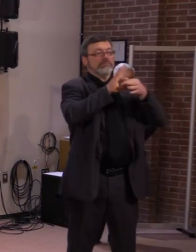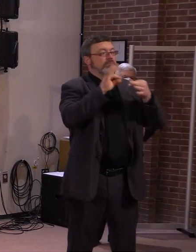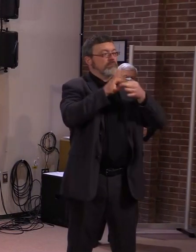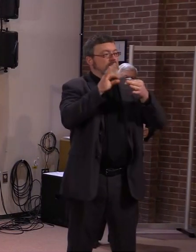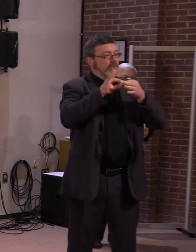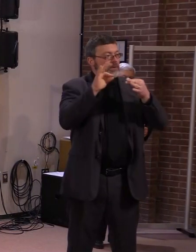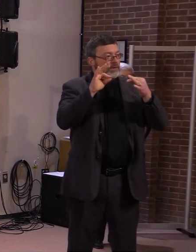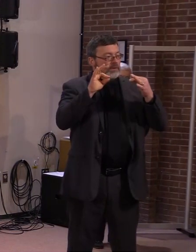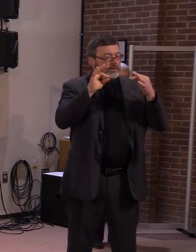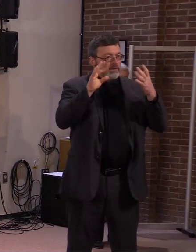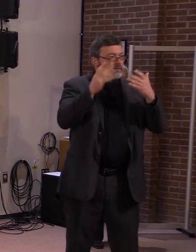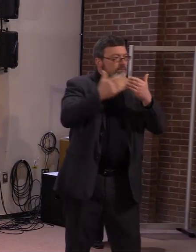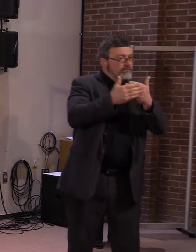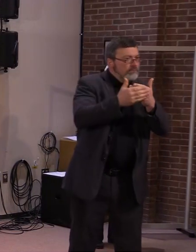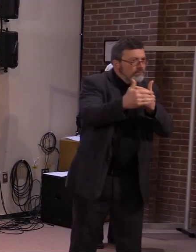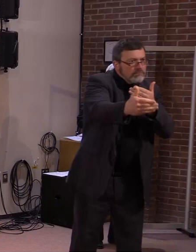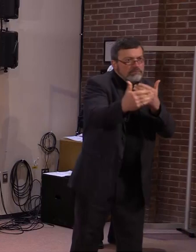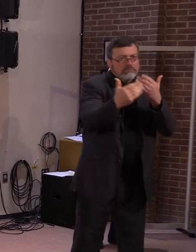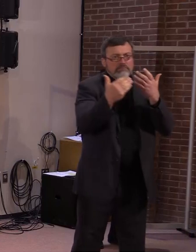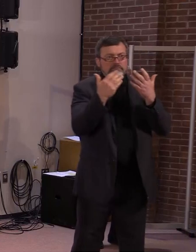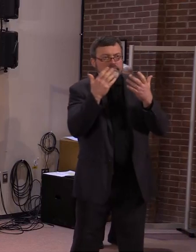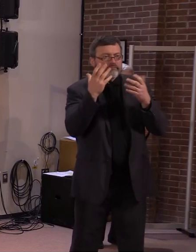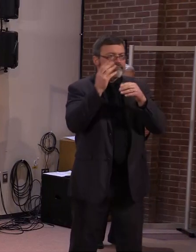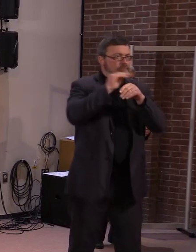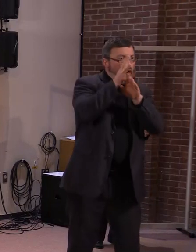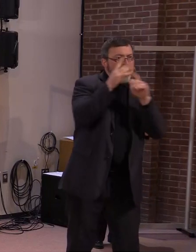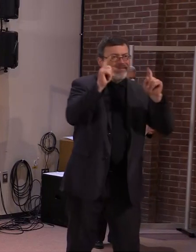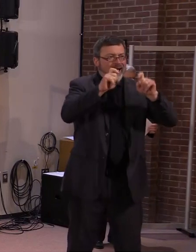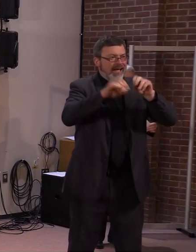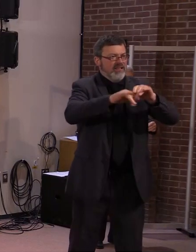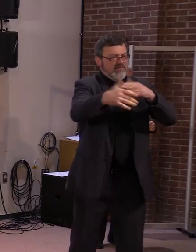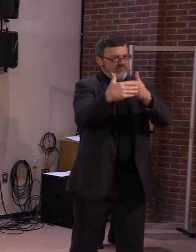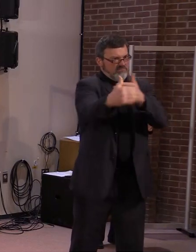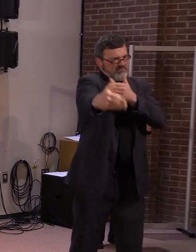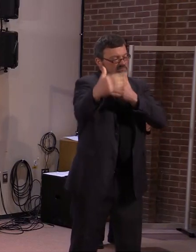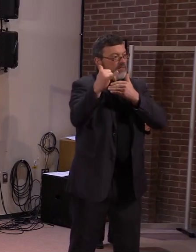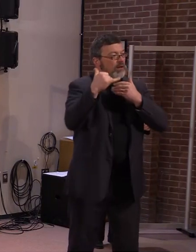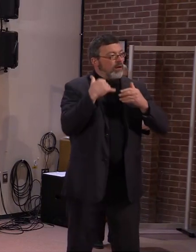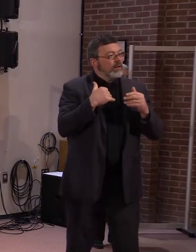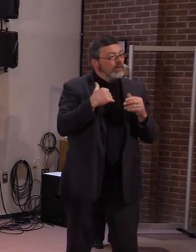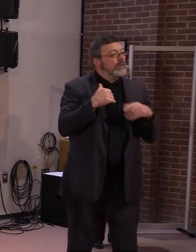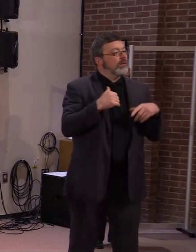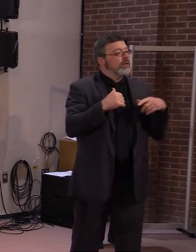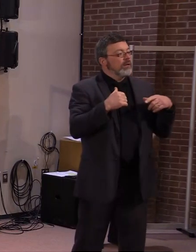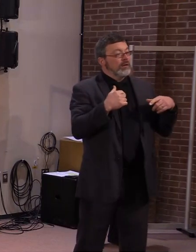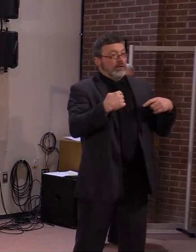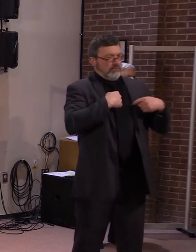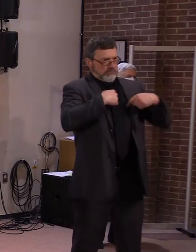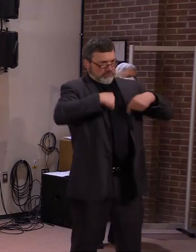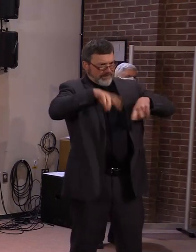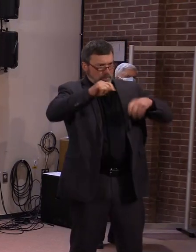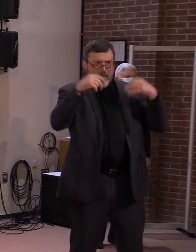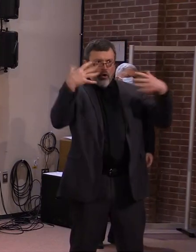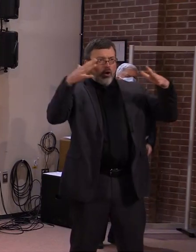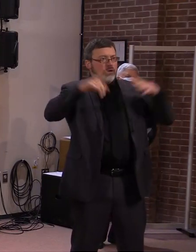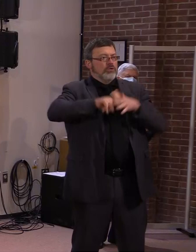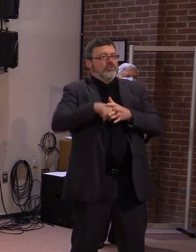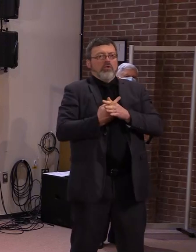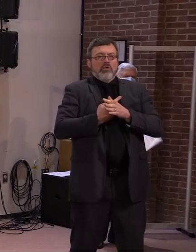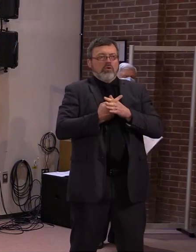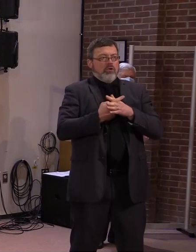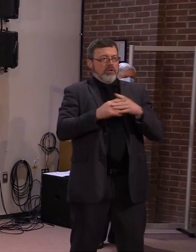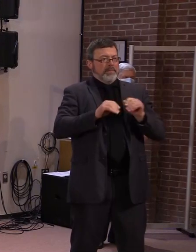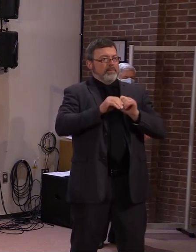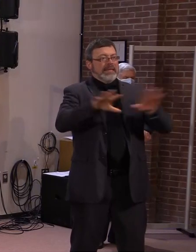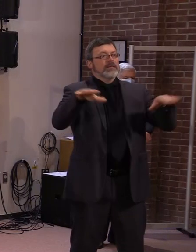months. And it looks a lot like what we're doing here in Vermont. As the President said, we have the tools to keep moving